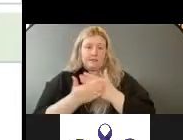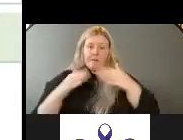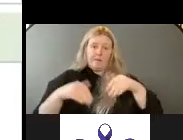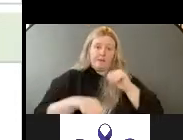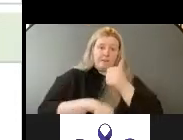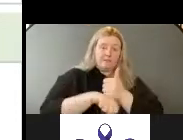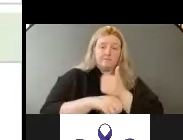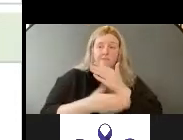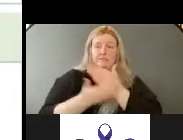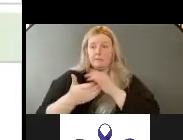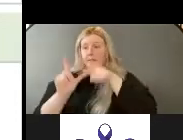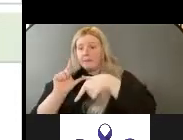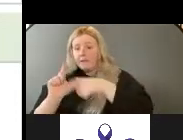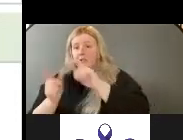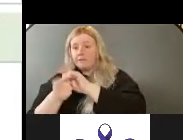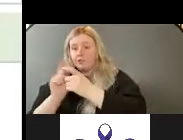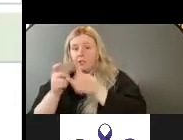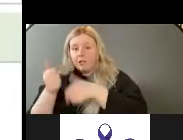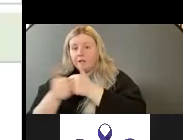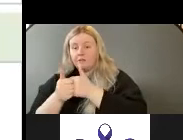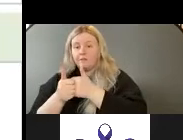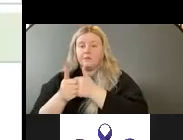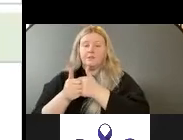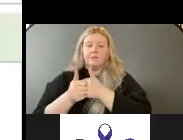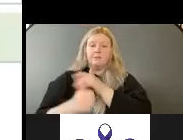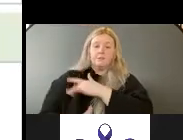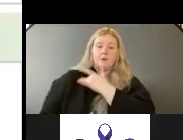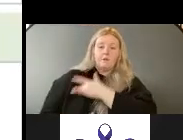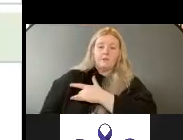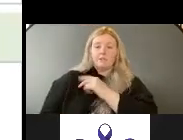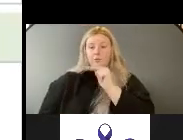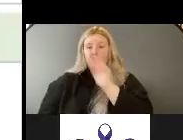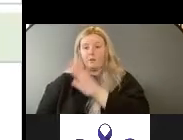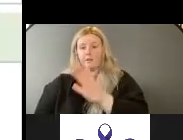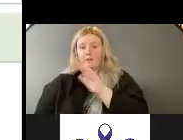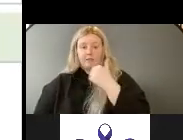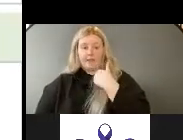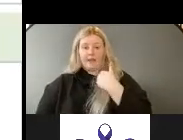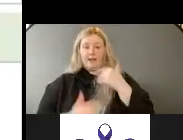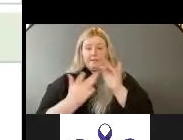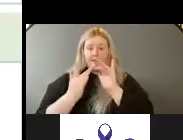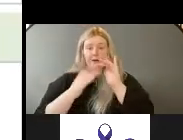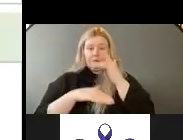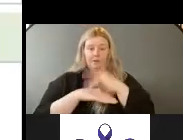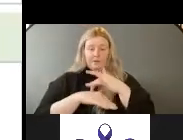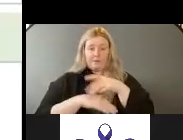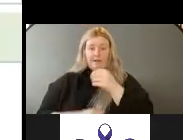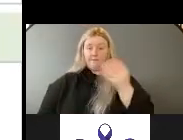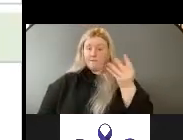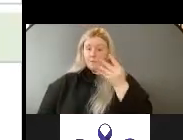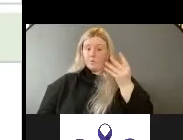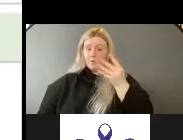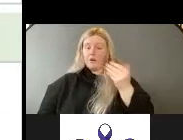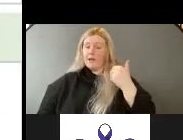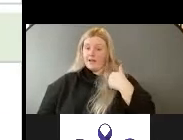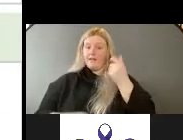updated. The number of provinces and territories that have an elder abuse prevention network, and 4 of them have